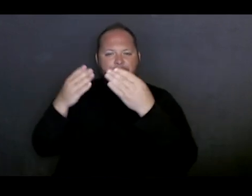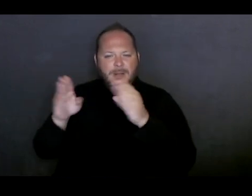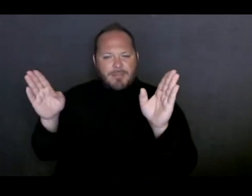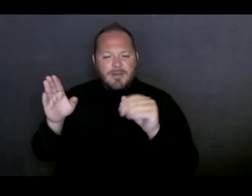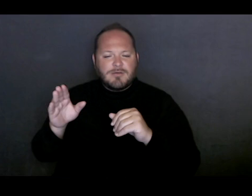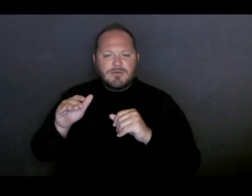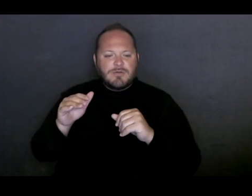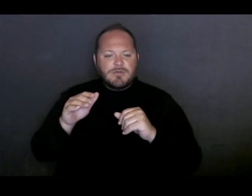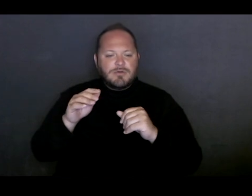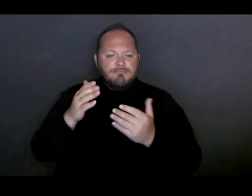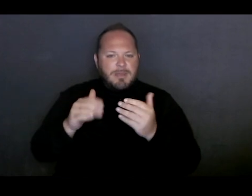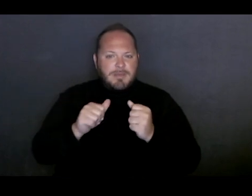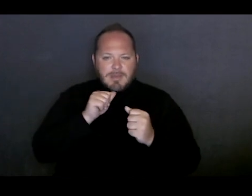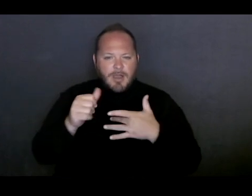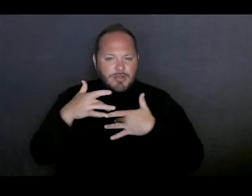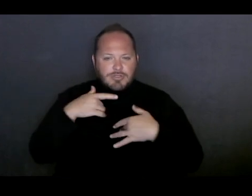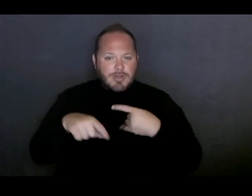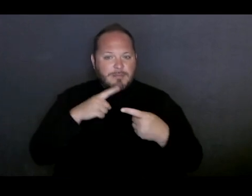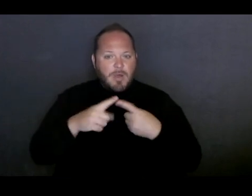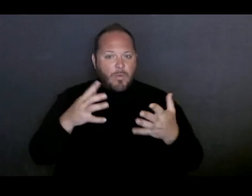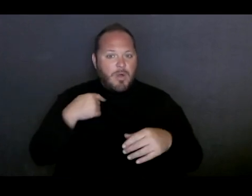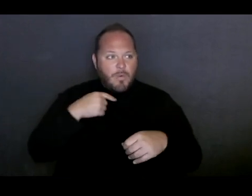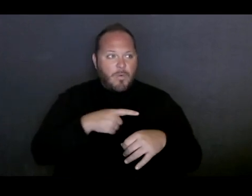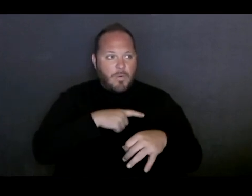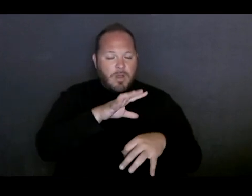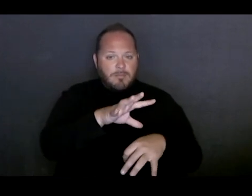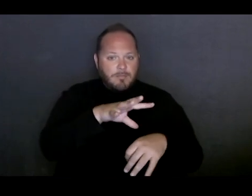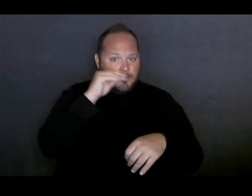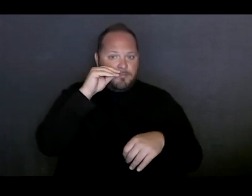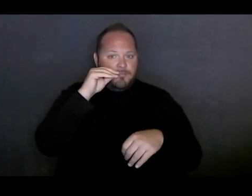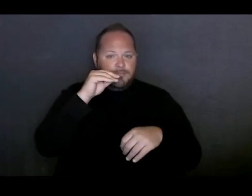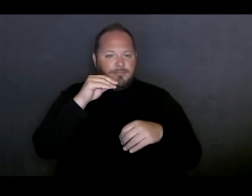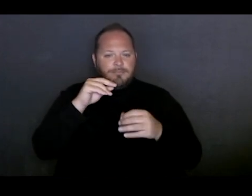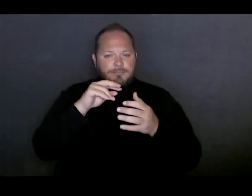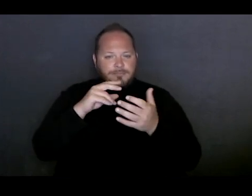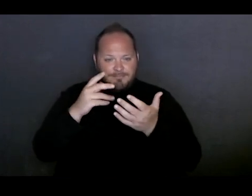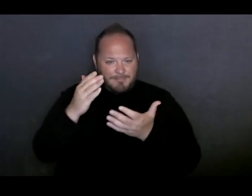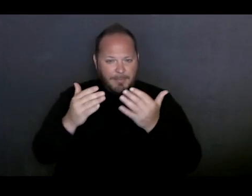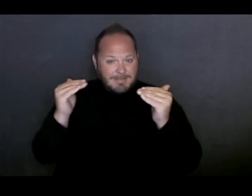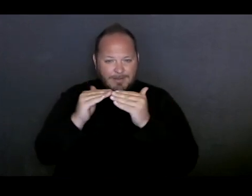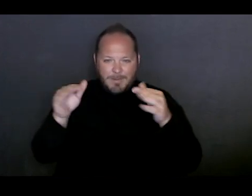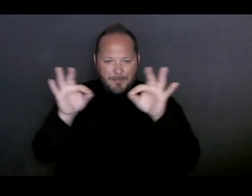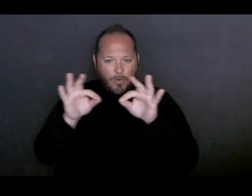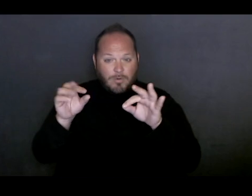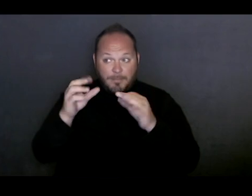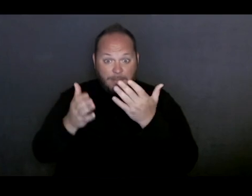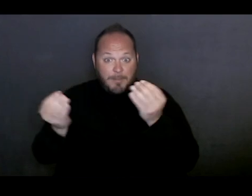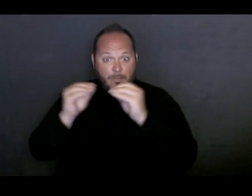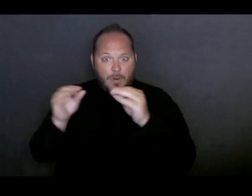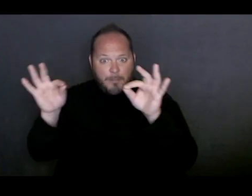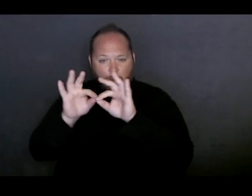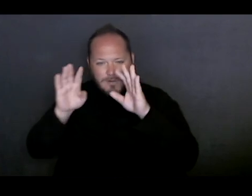in, that maybe it's more, just as important, if not more so, to focus on what we're breathing out, right?